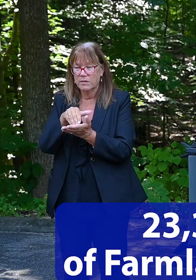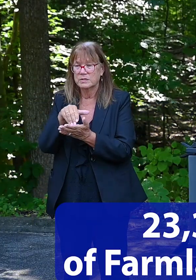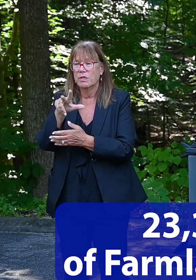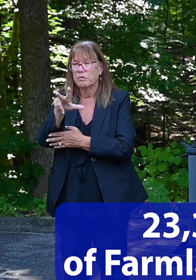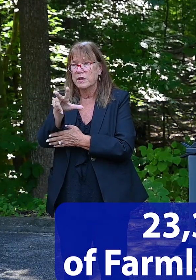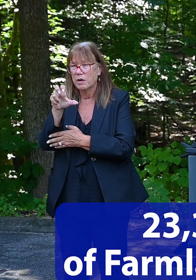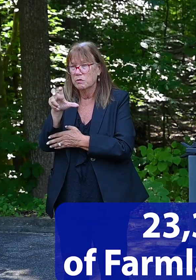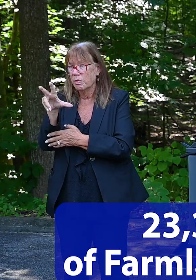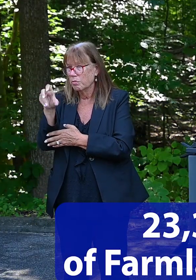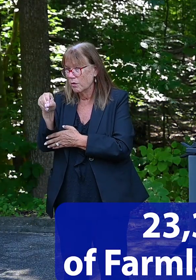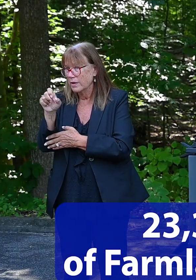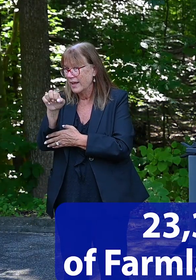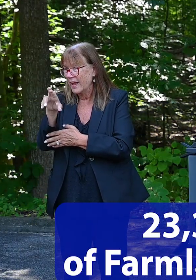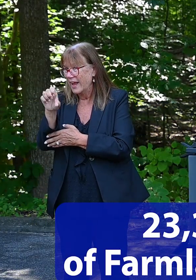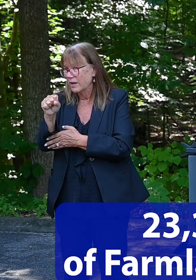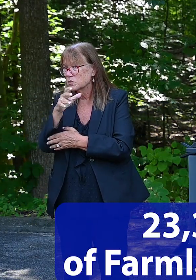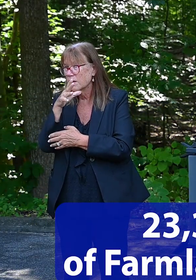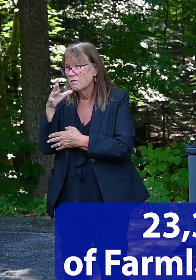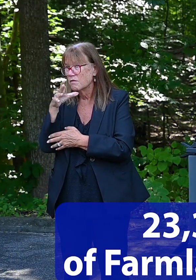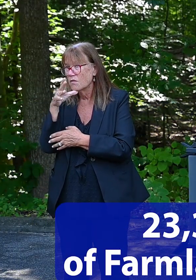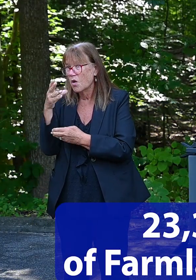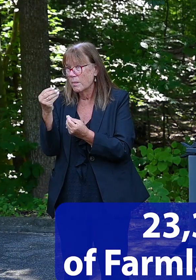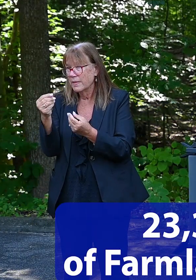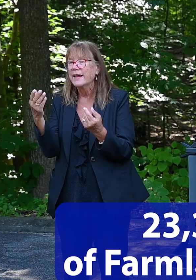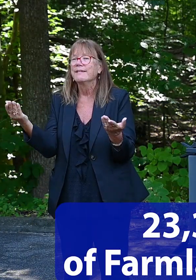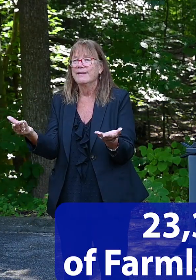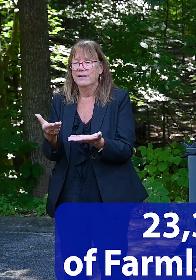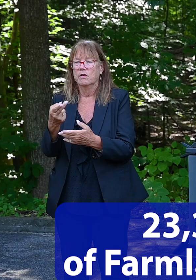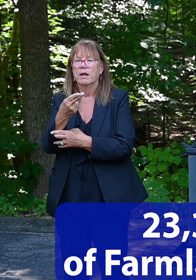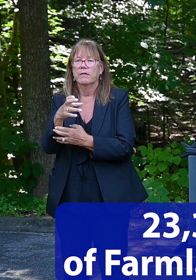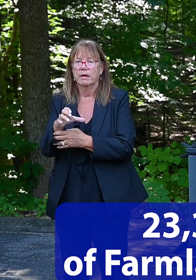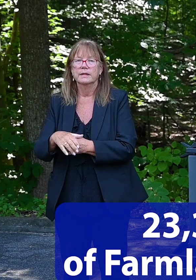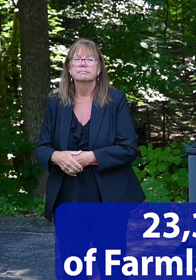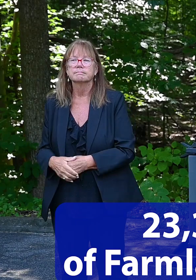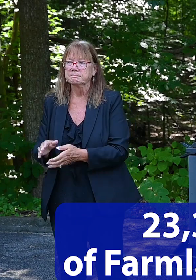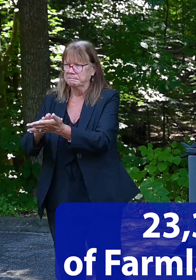23,330 acres of farmland right here in Howard County.